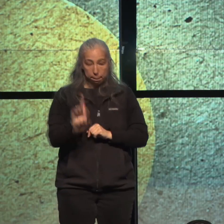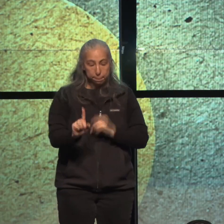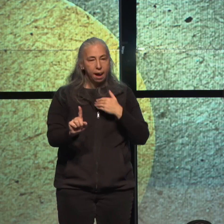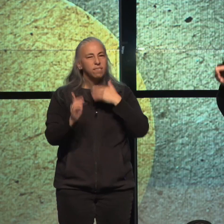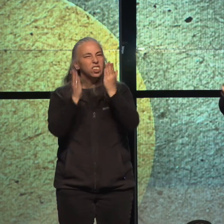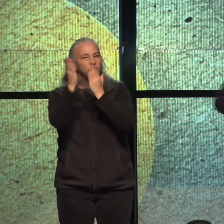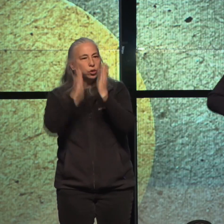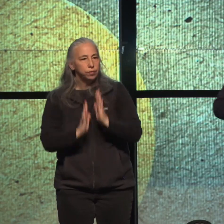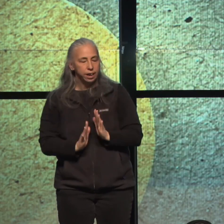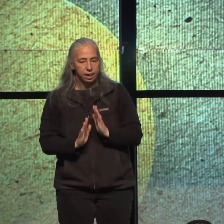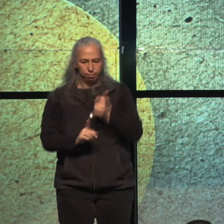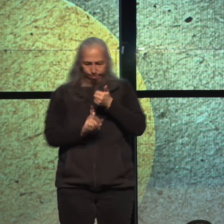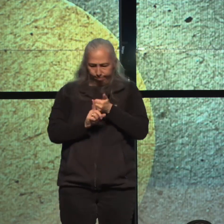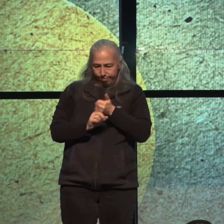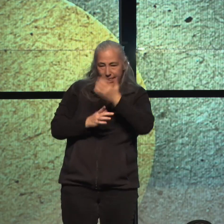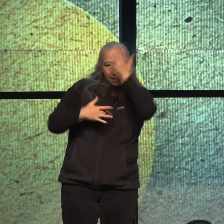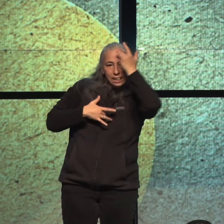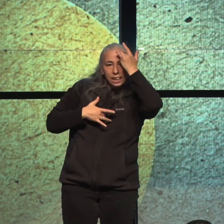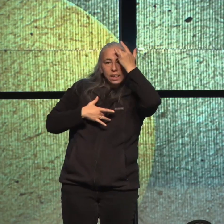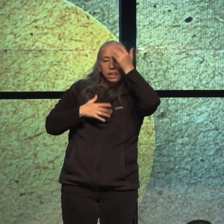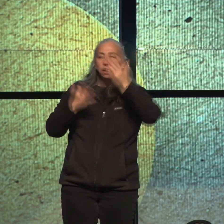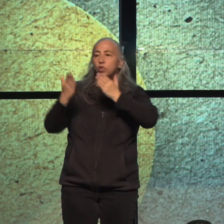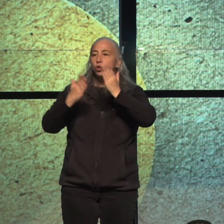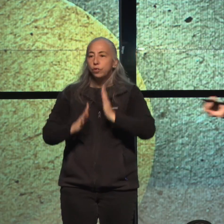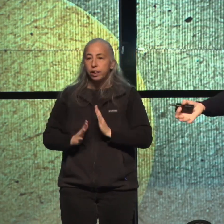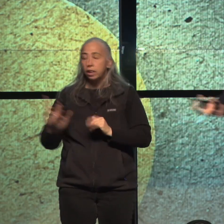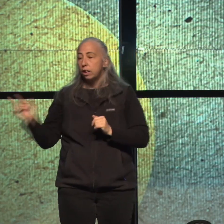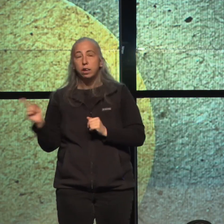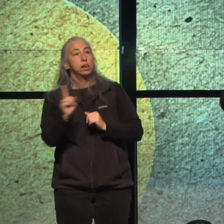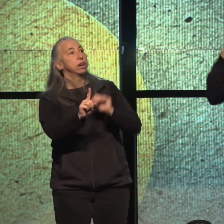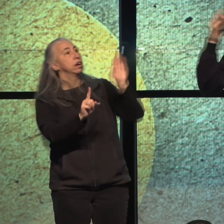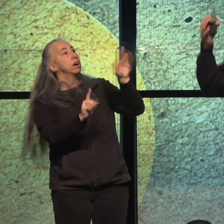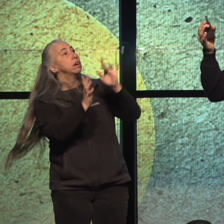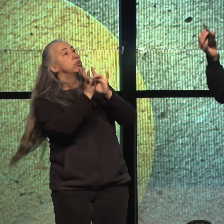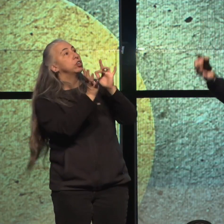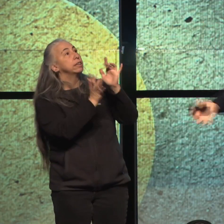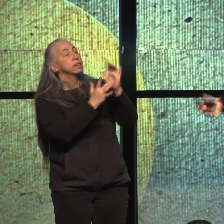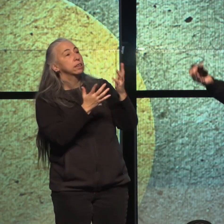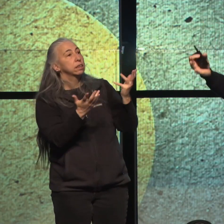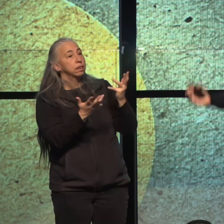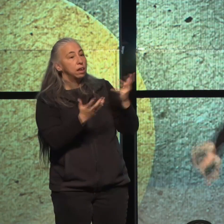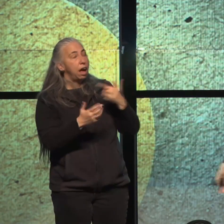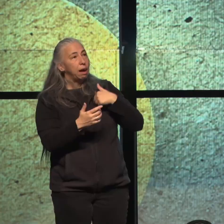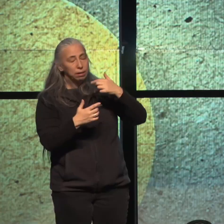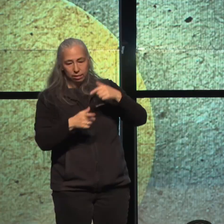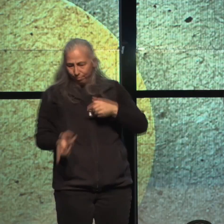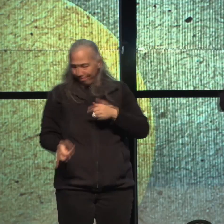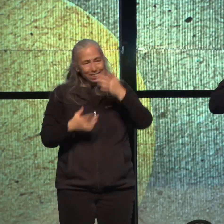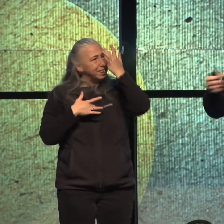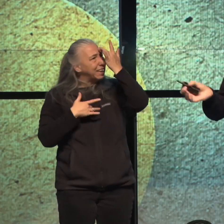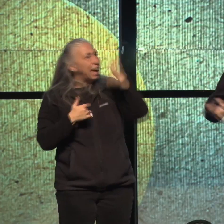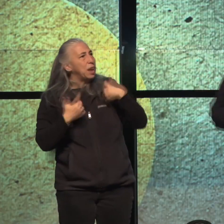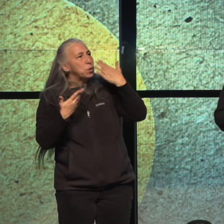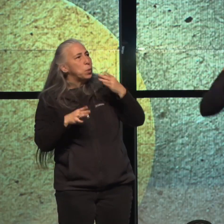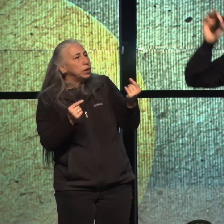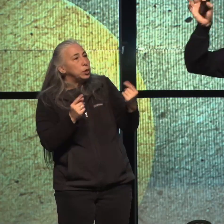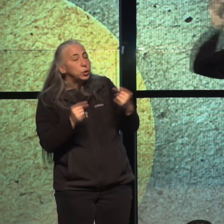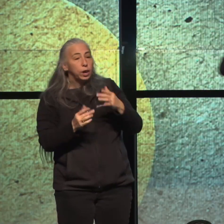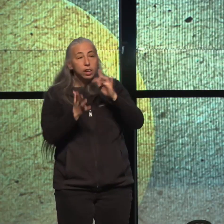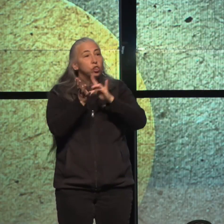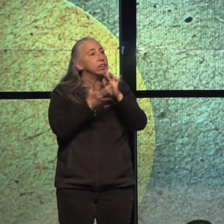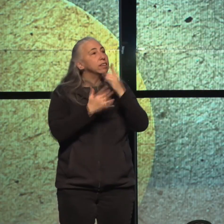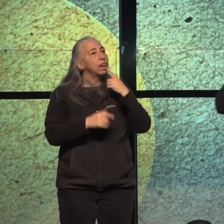and who's sick, and he's coming to Jesus, says, will you come? And I'm just sick, and I don't know what to do. And Jesus says, let's go. And the guy